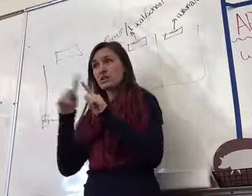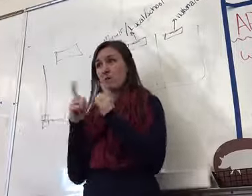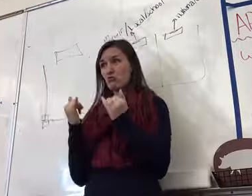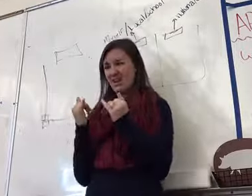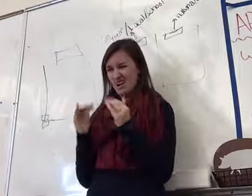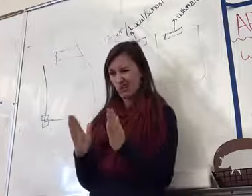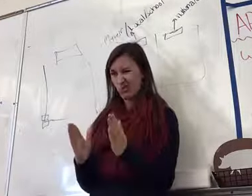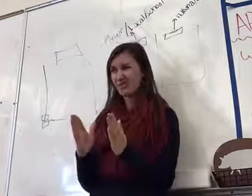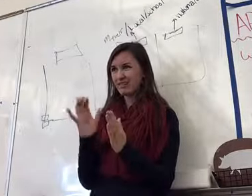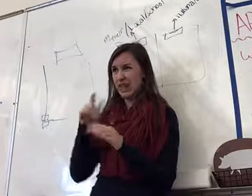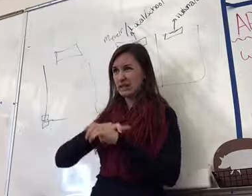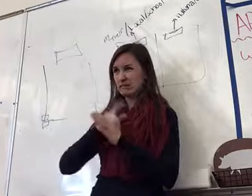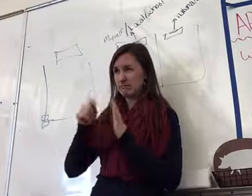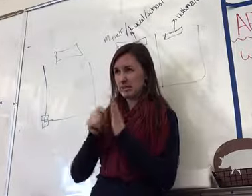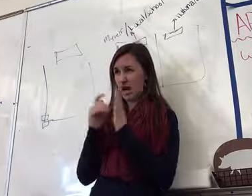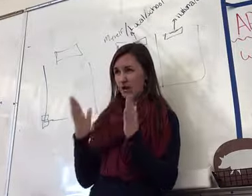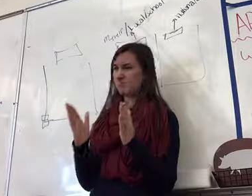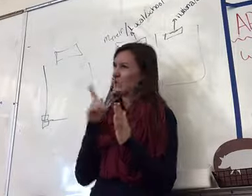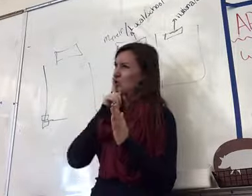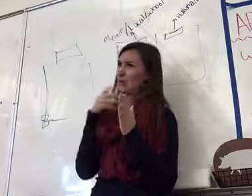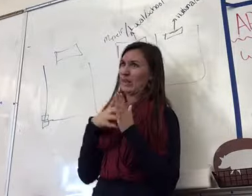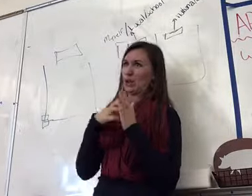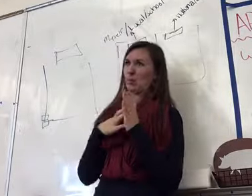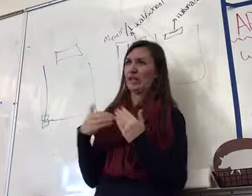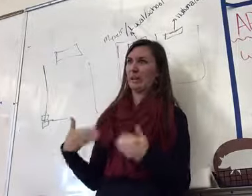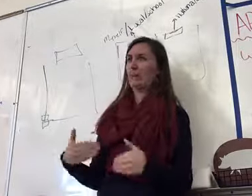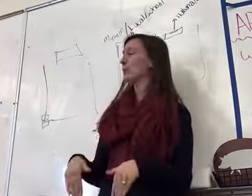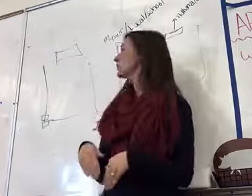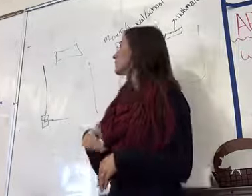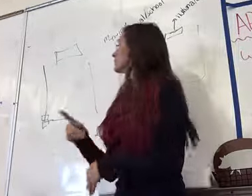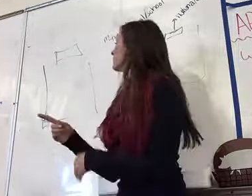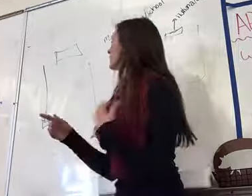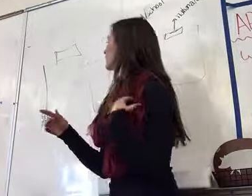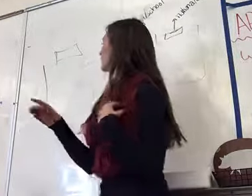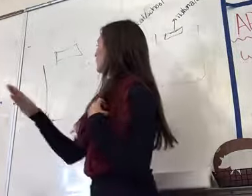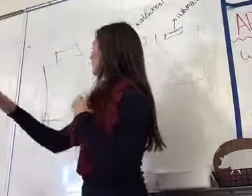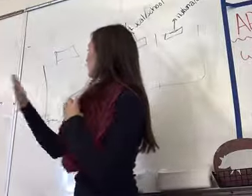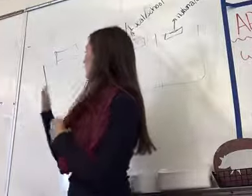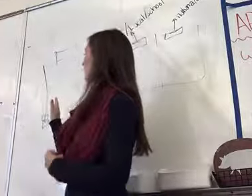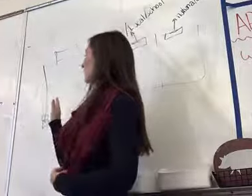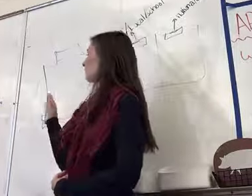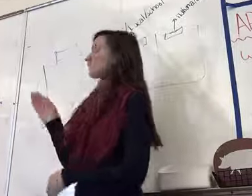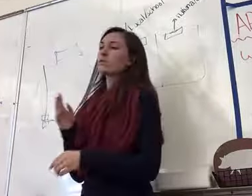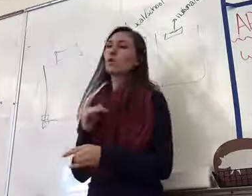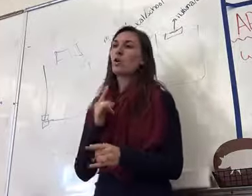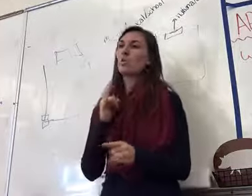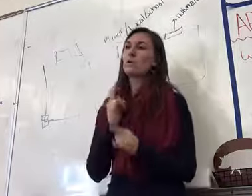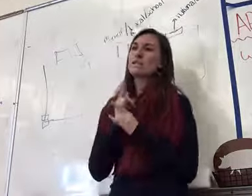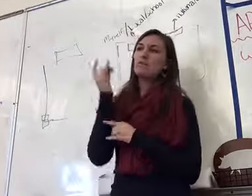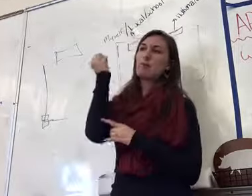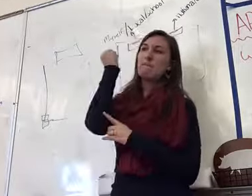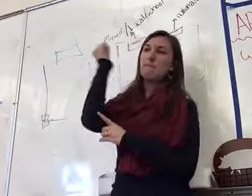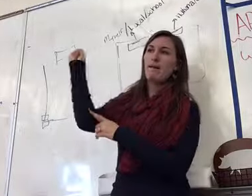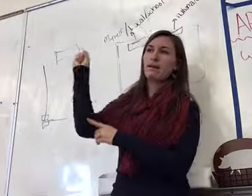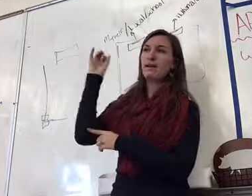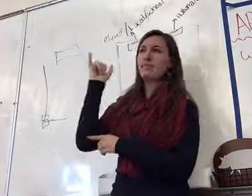Okay, going from there, the Whiskey Rebellion, the biggest thing, this confirms the power of the president and